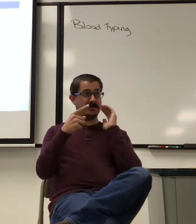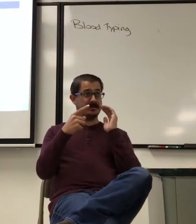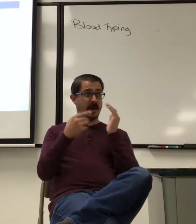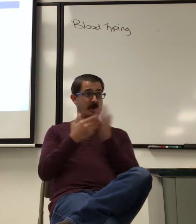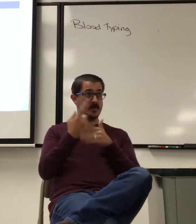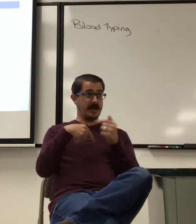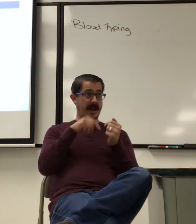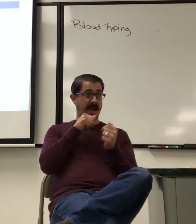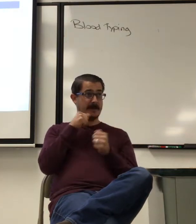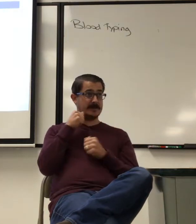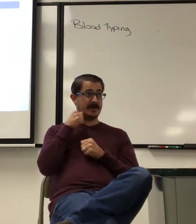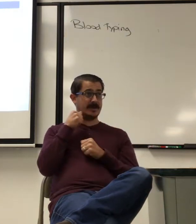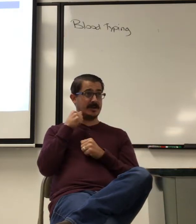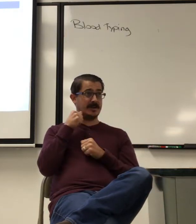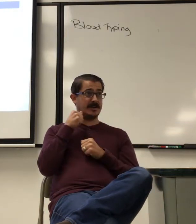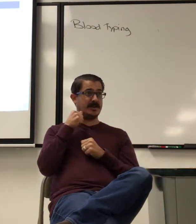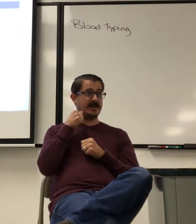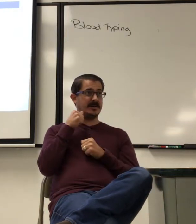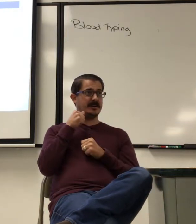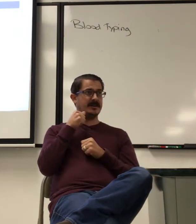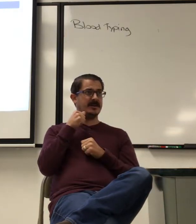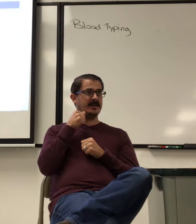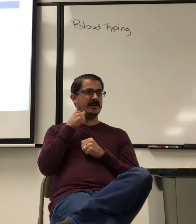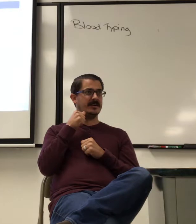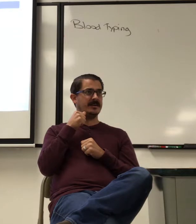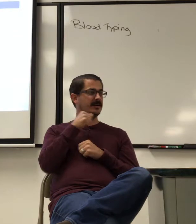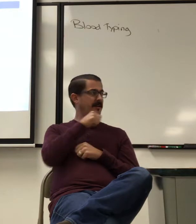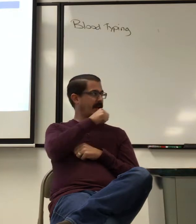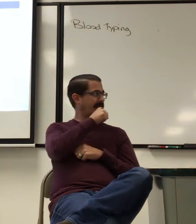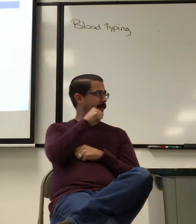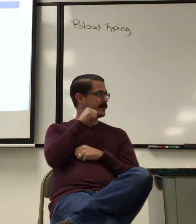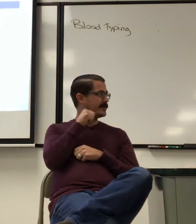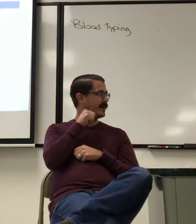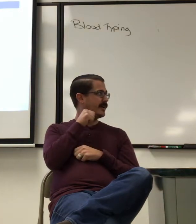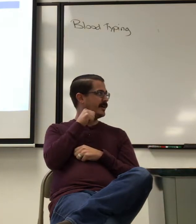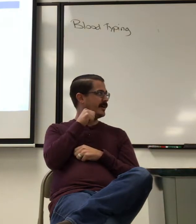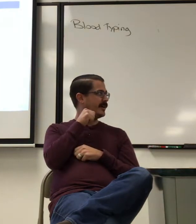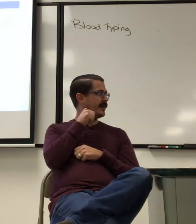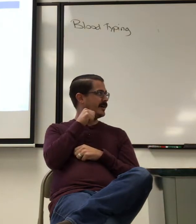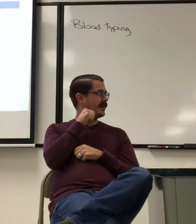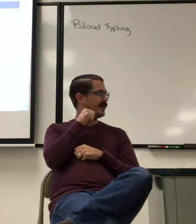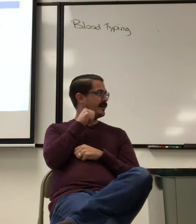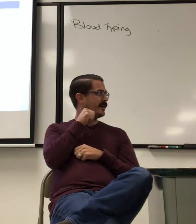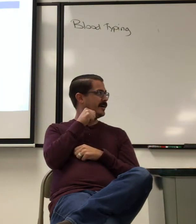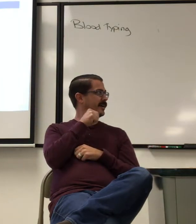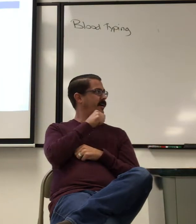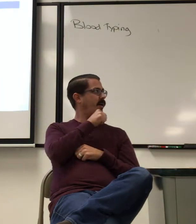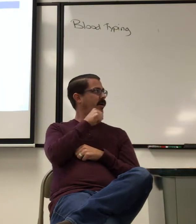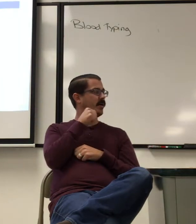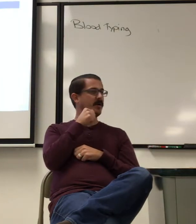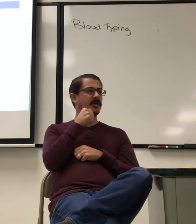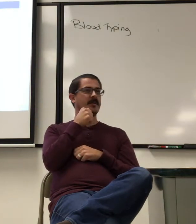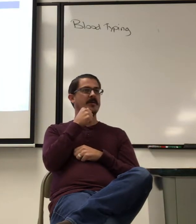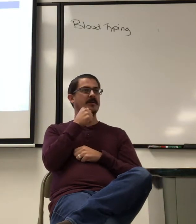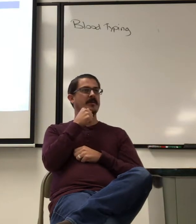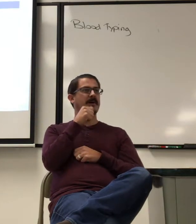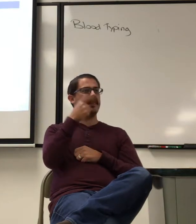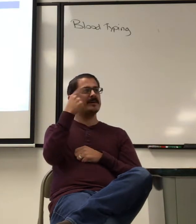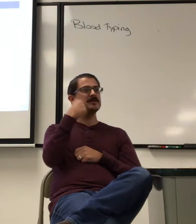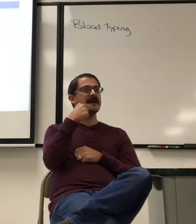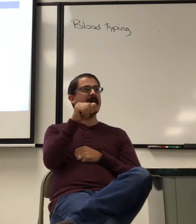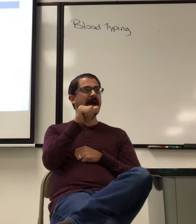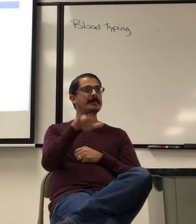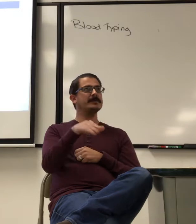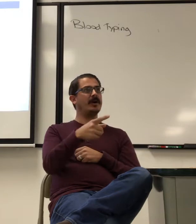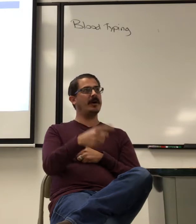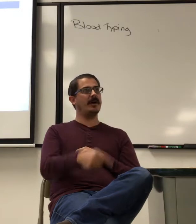Hemolysis of RBCs occurred, leading to death. So it was soon discovered, well, obviously that's a problem, death. We're going to